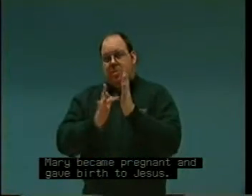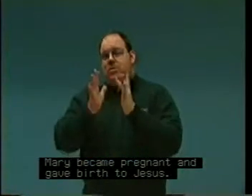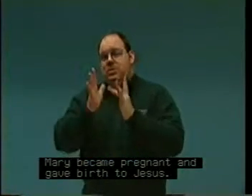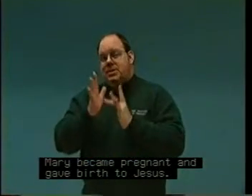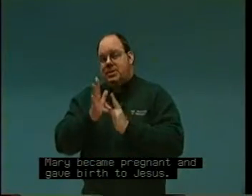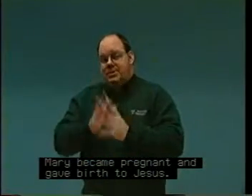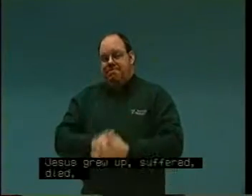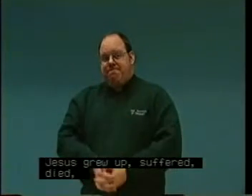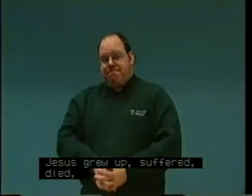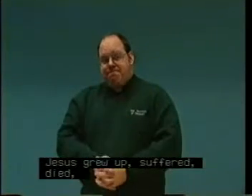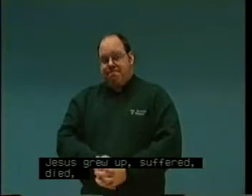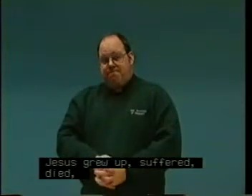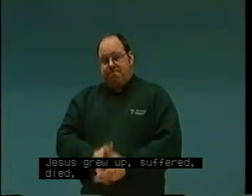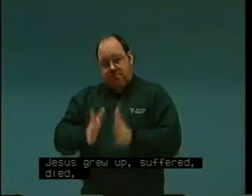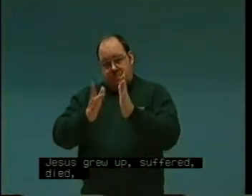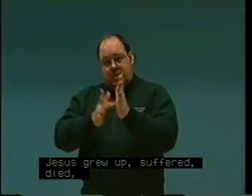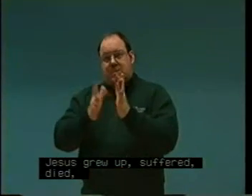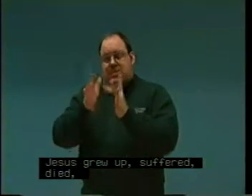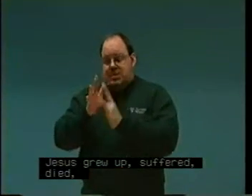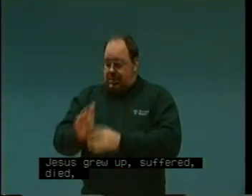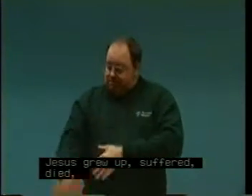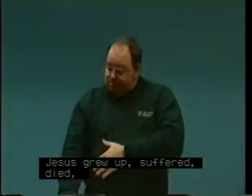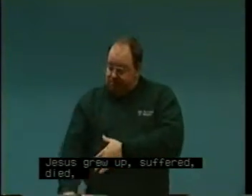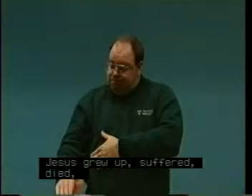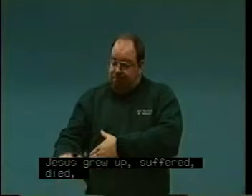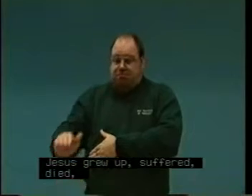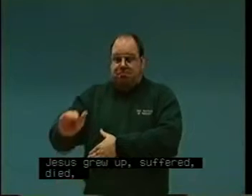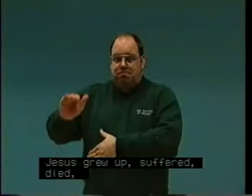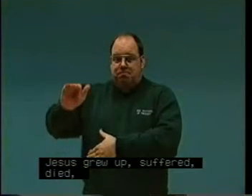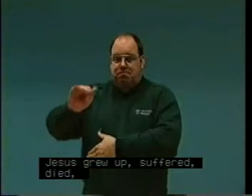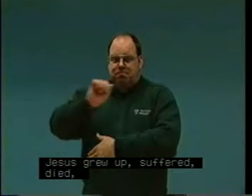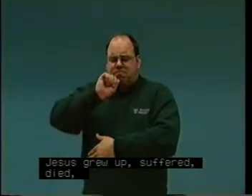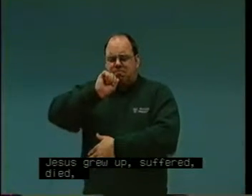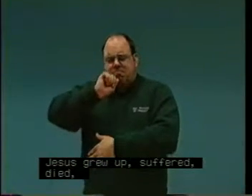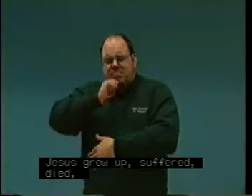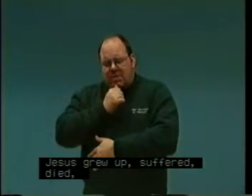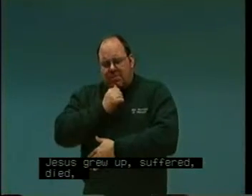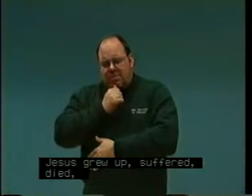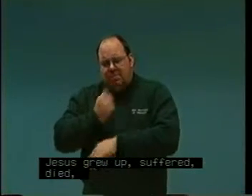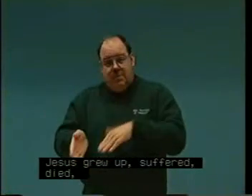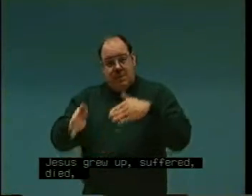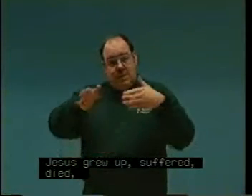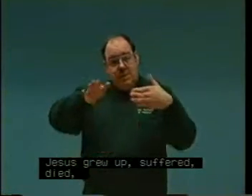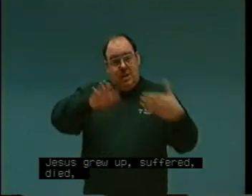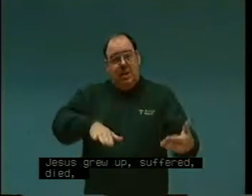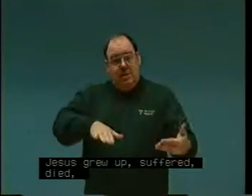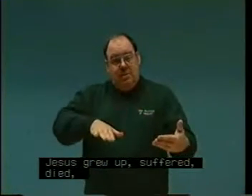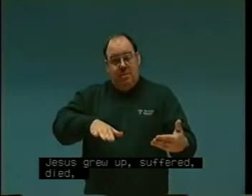birth to Jesus. Jesus grew up, suffered, died,